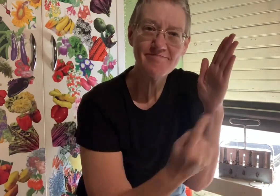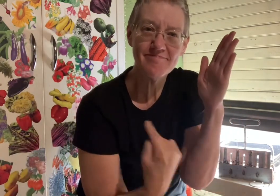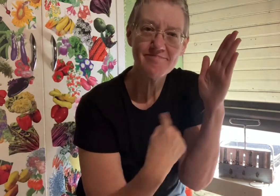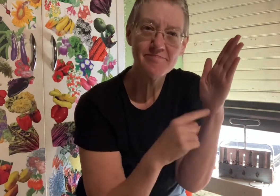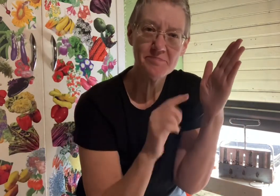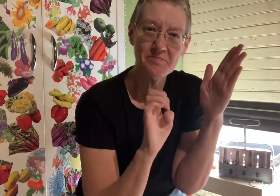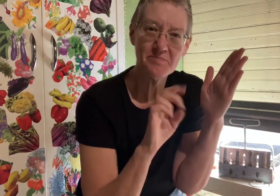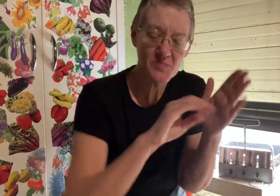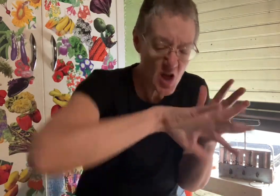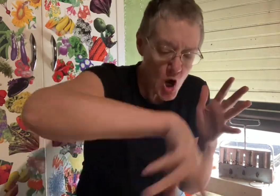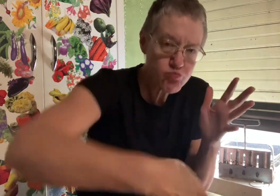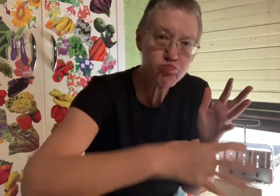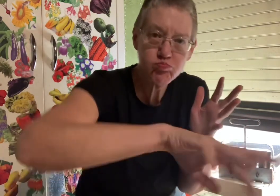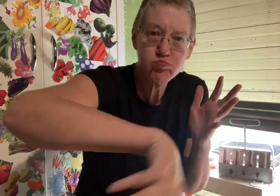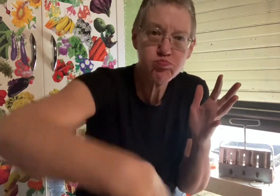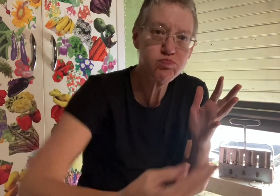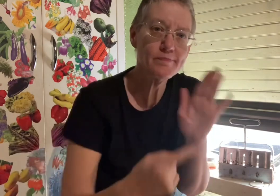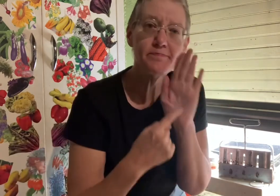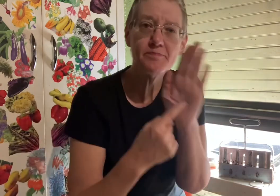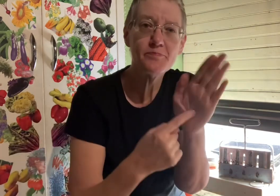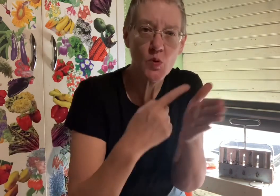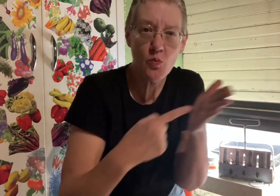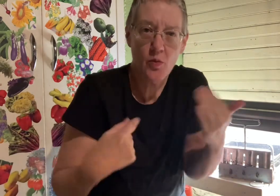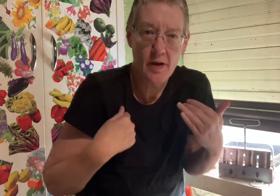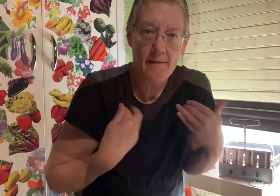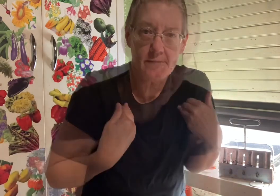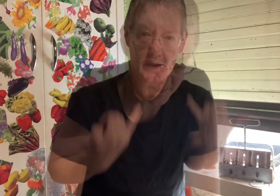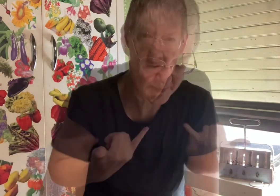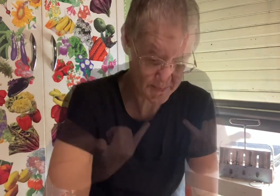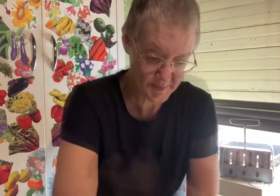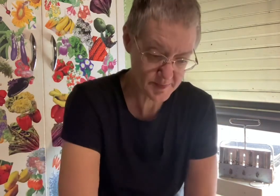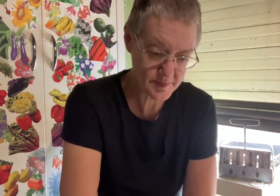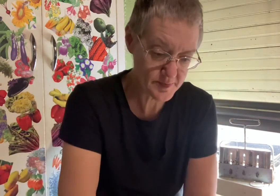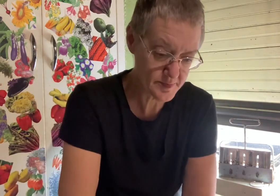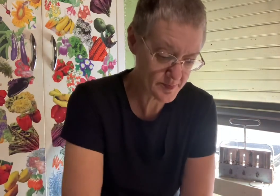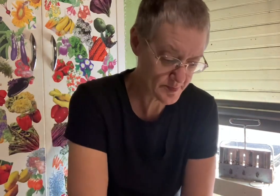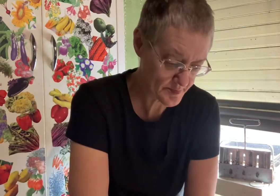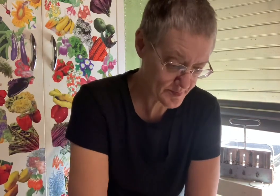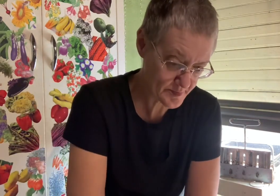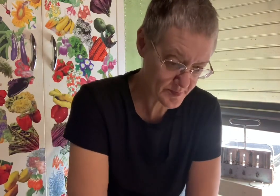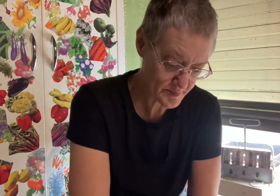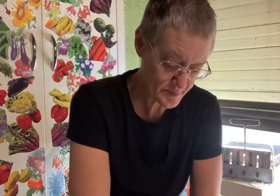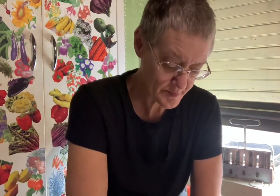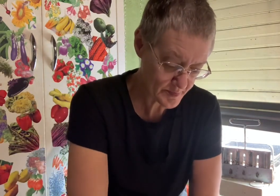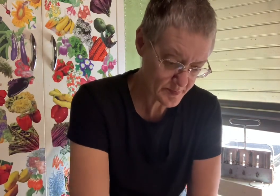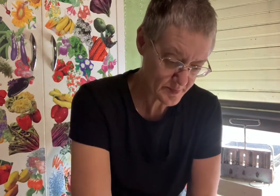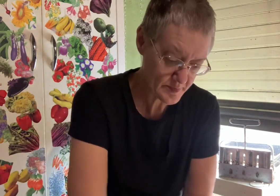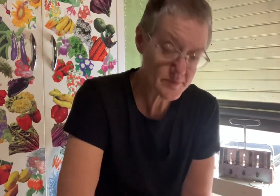stuck. Really mix it in well. Let me show you what I have now.